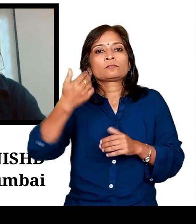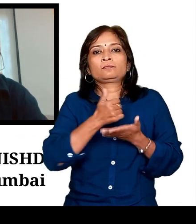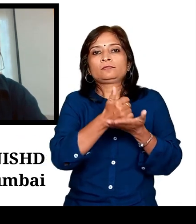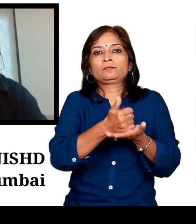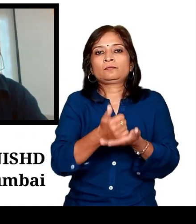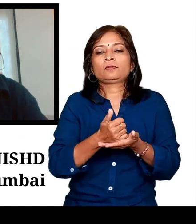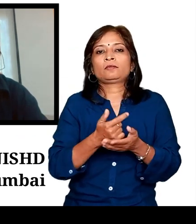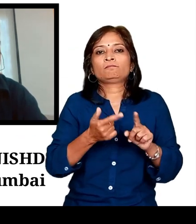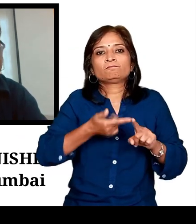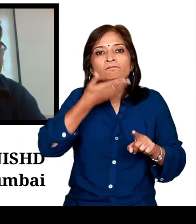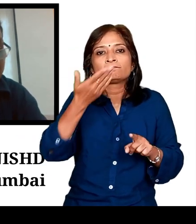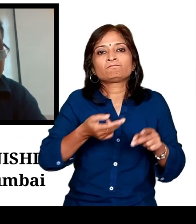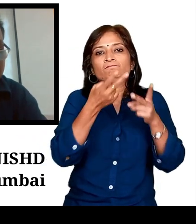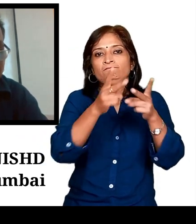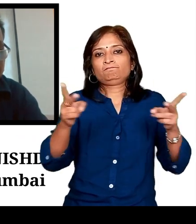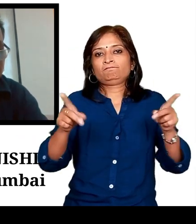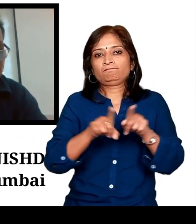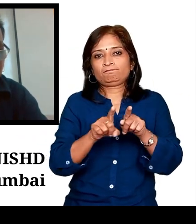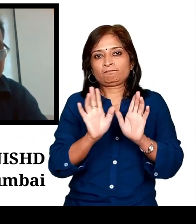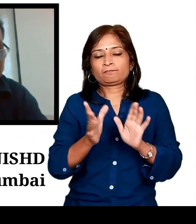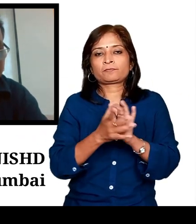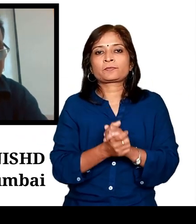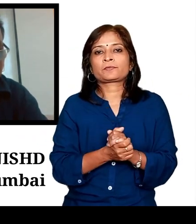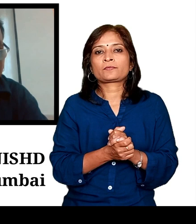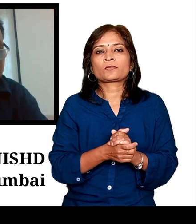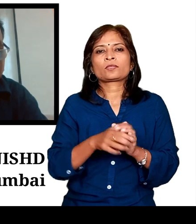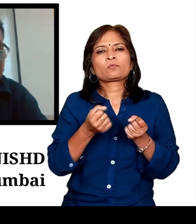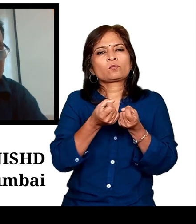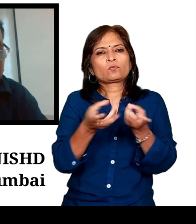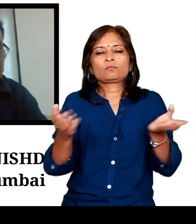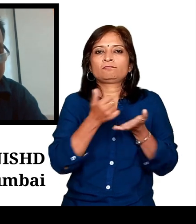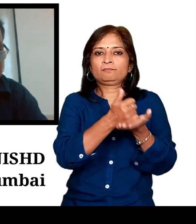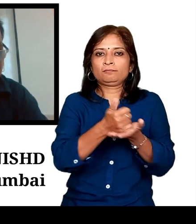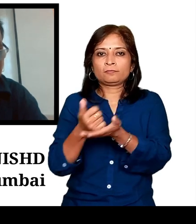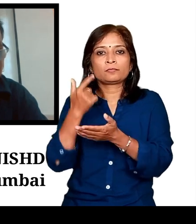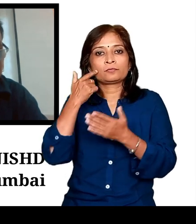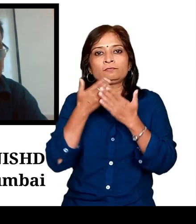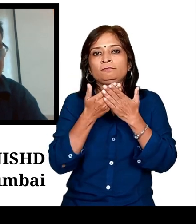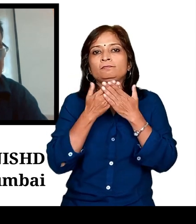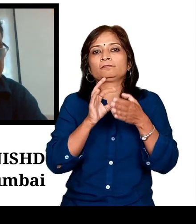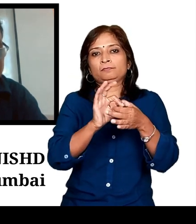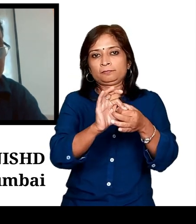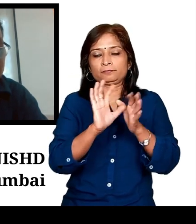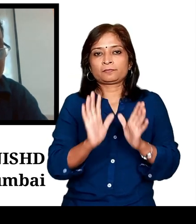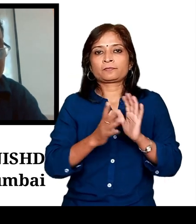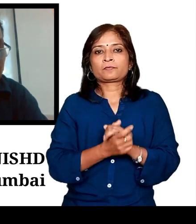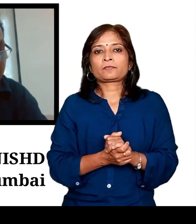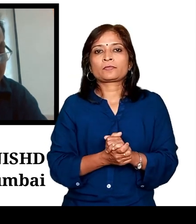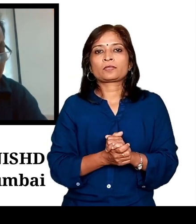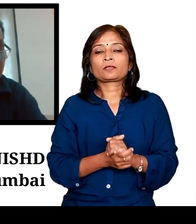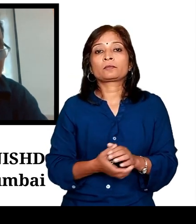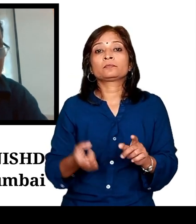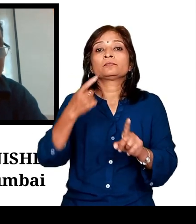provide from this so many services we provide ma'am from this institute and